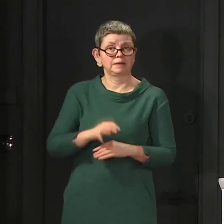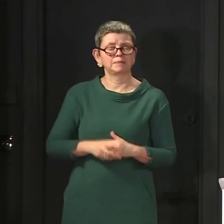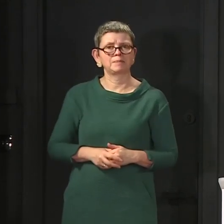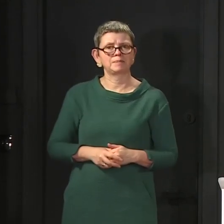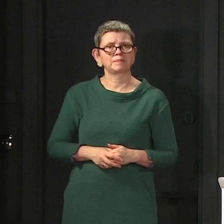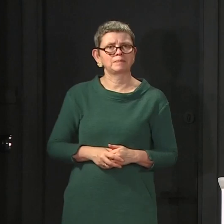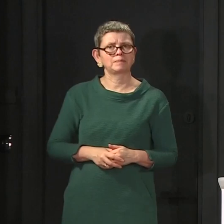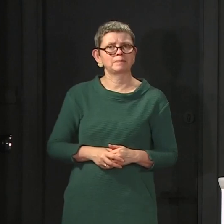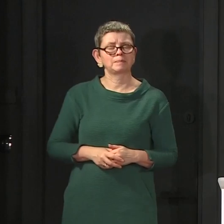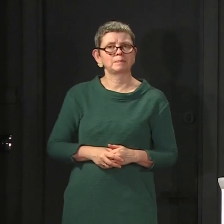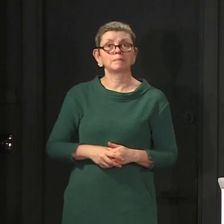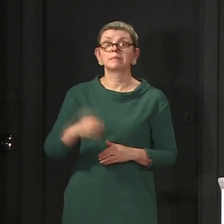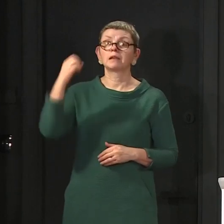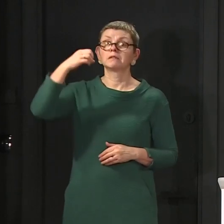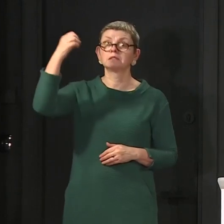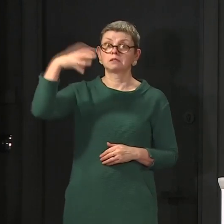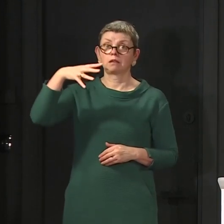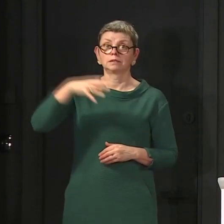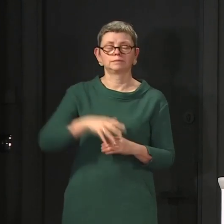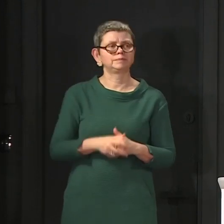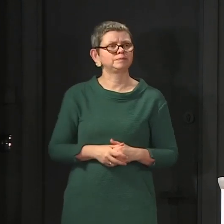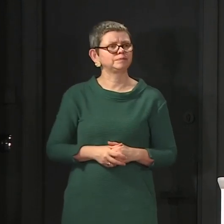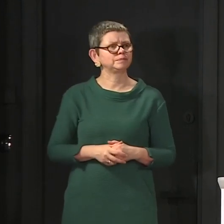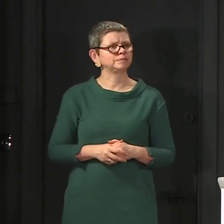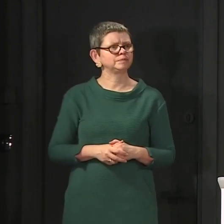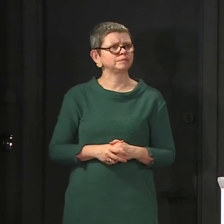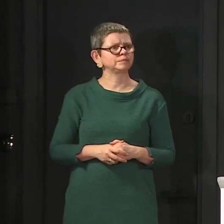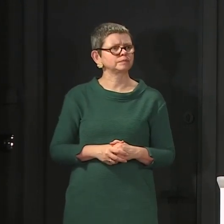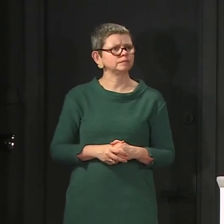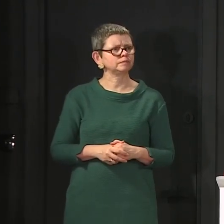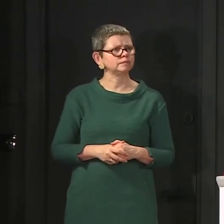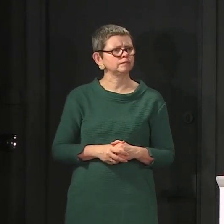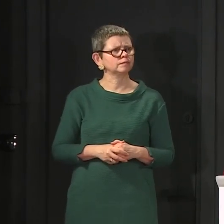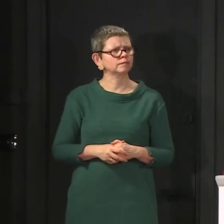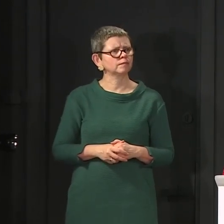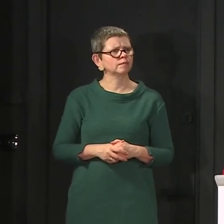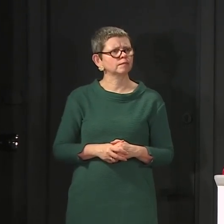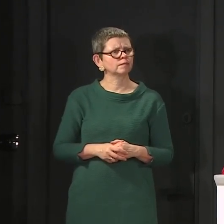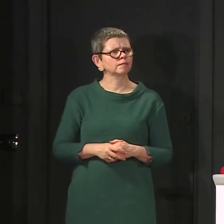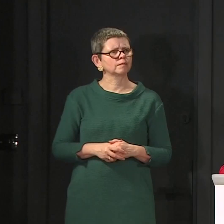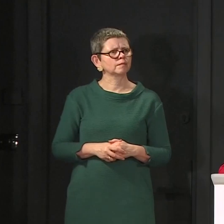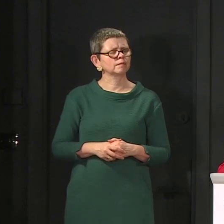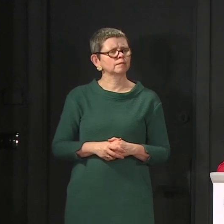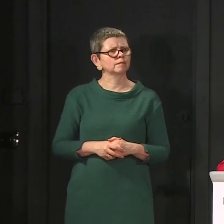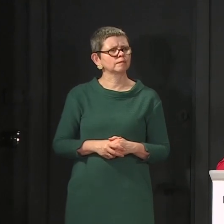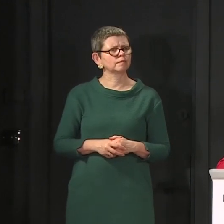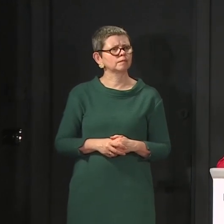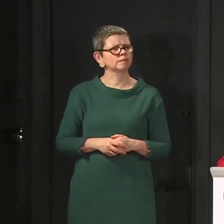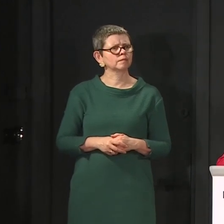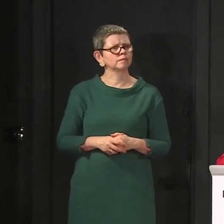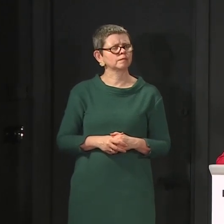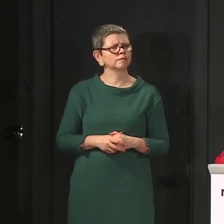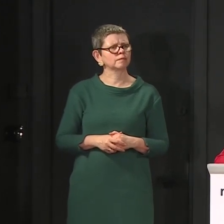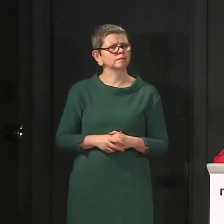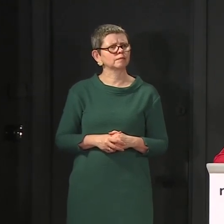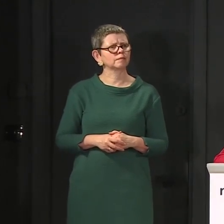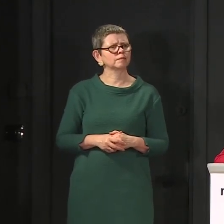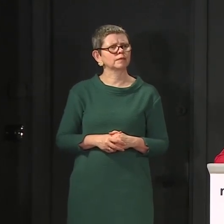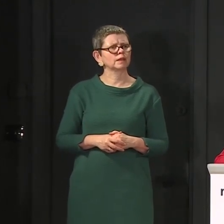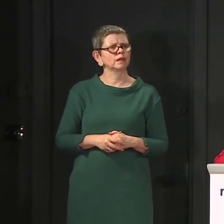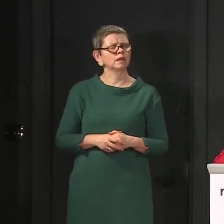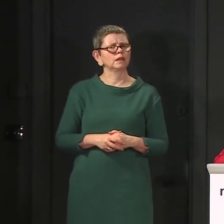Chris Musson from The Sun. Hi, First Minister. Can you share your evidence with the public about the transmission rate, given this